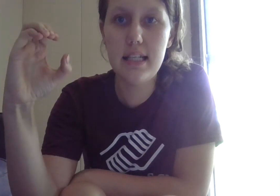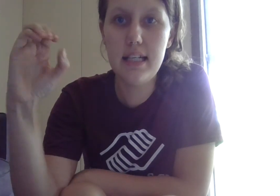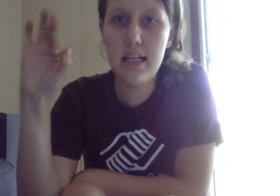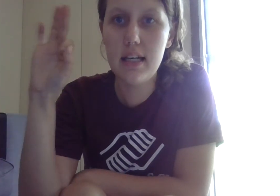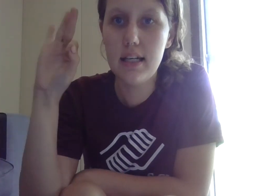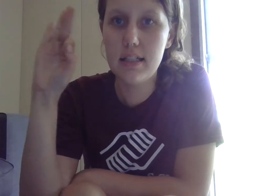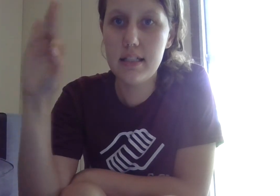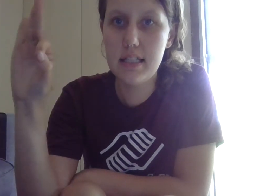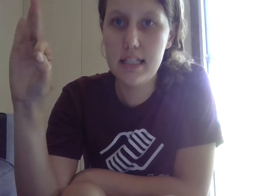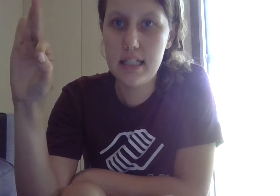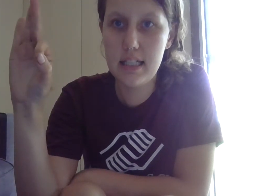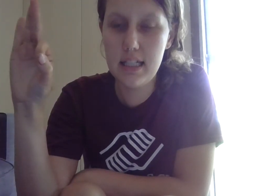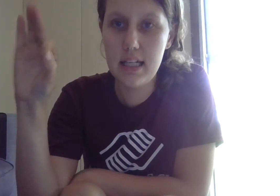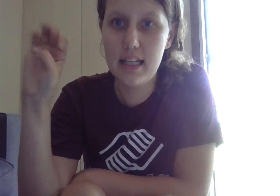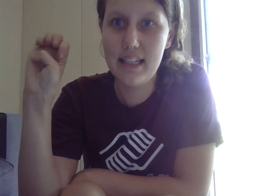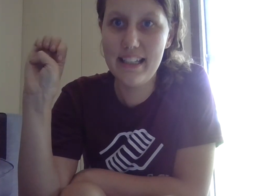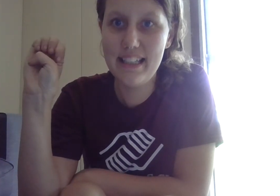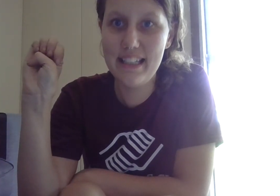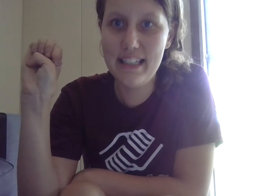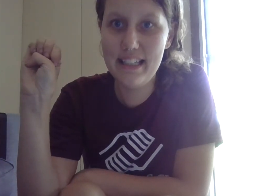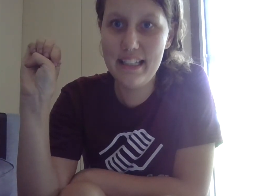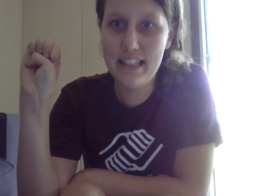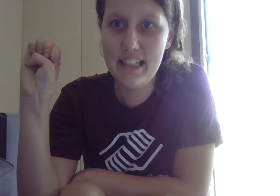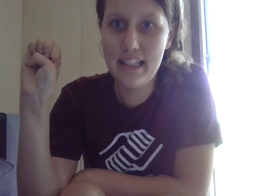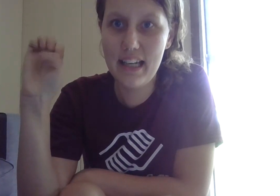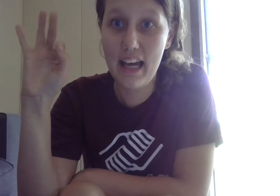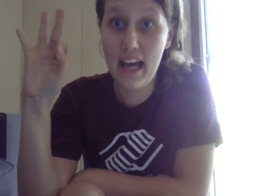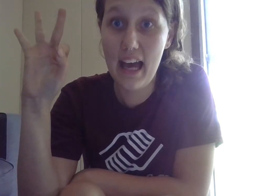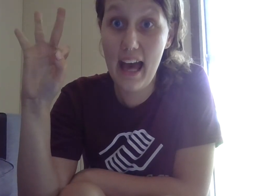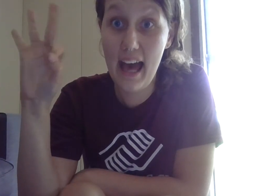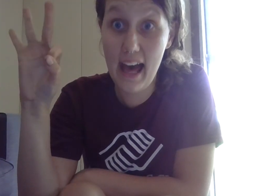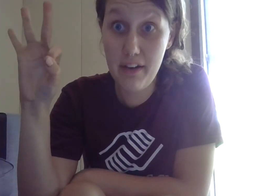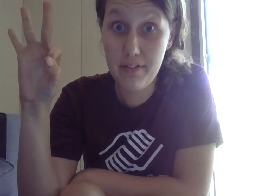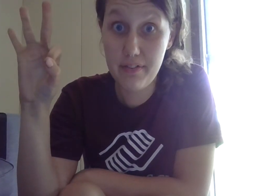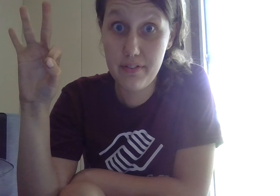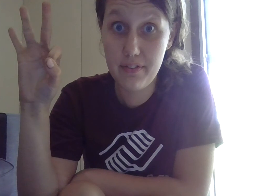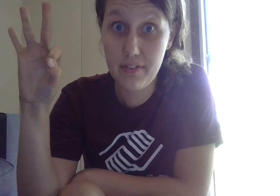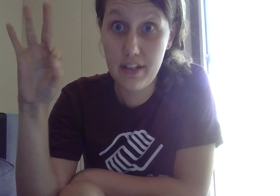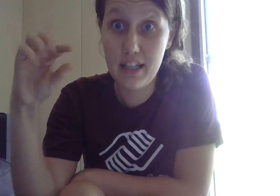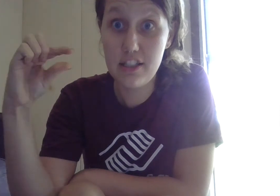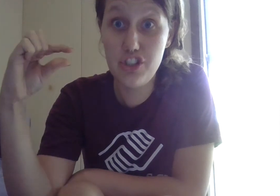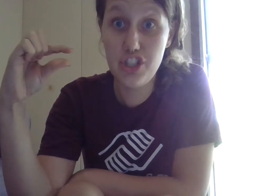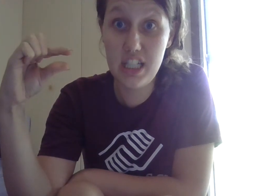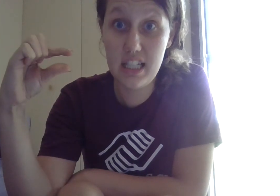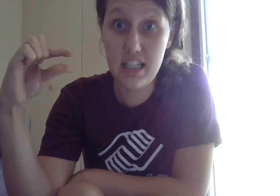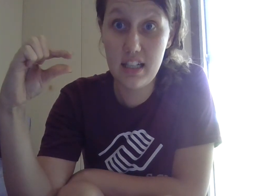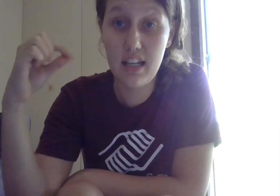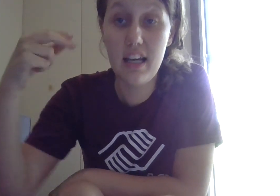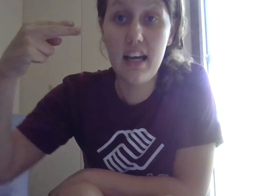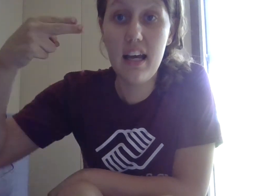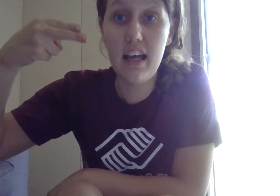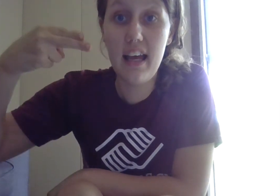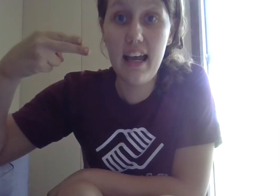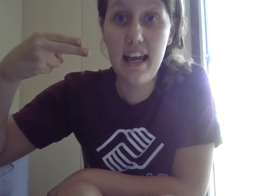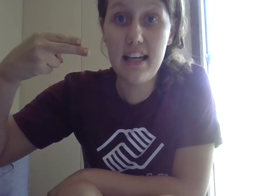C, D, E, F, G,